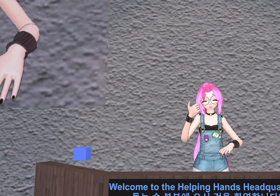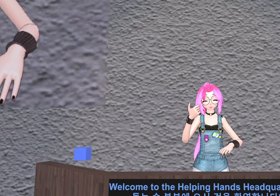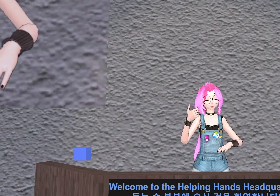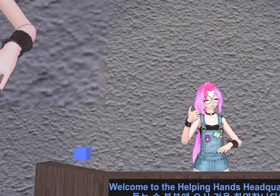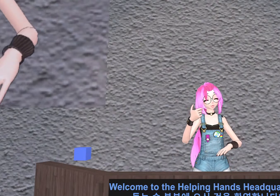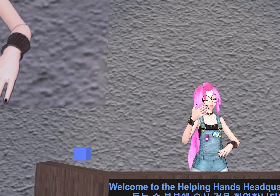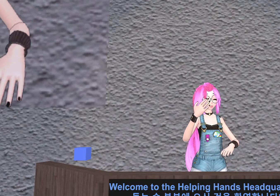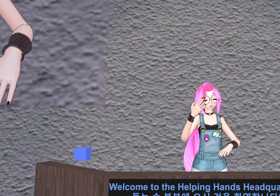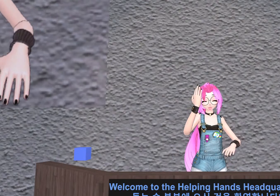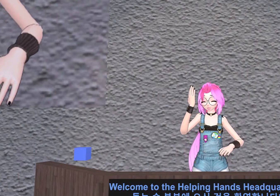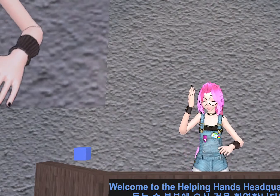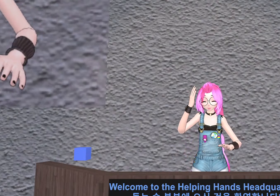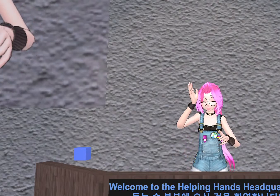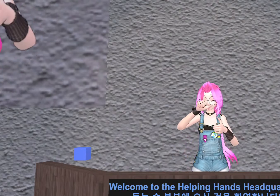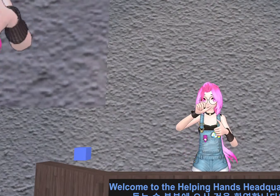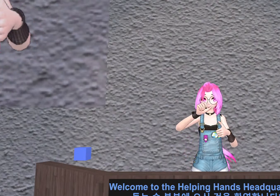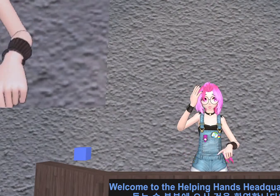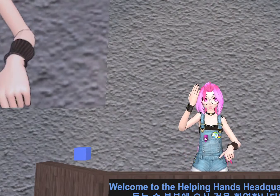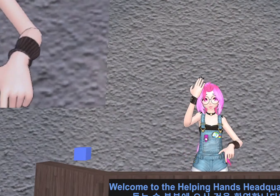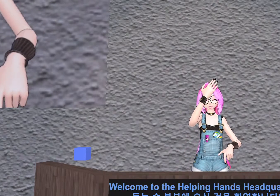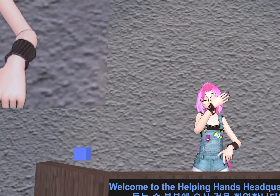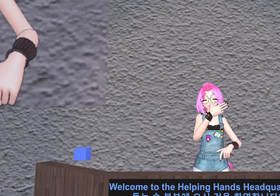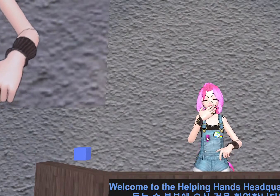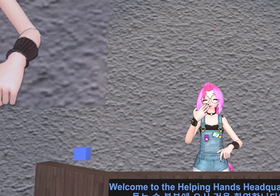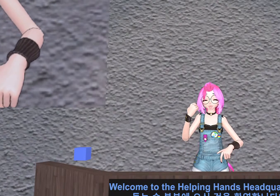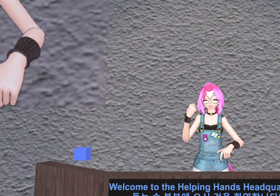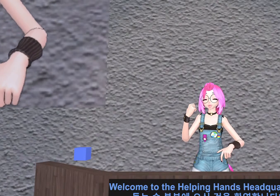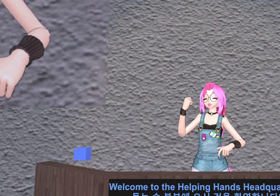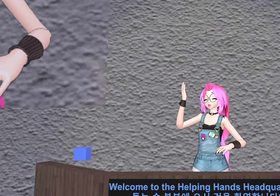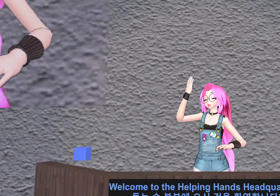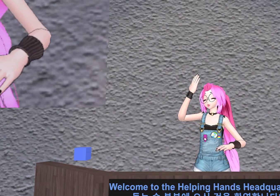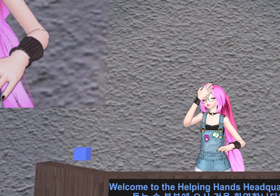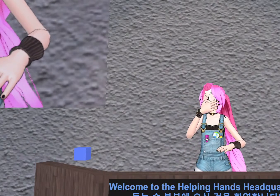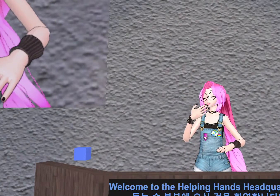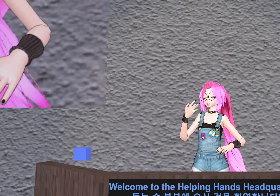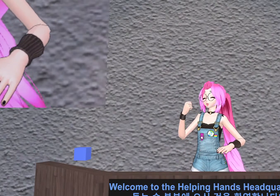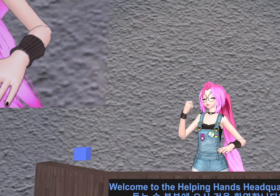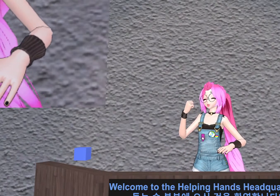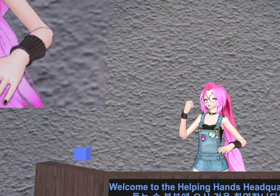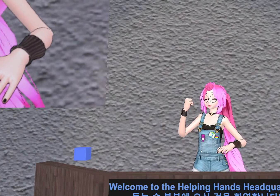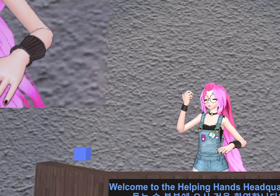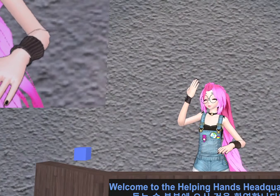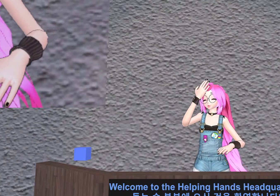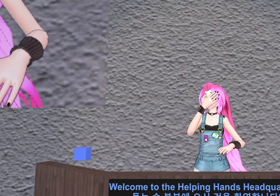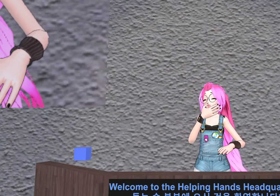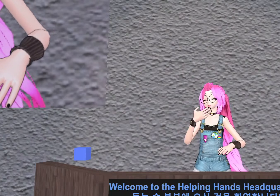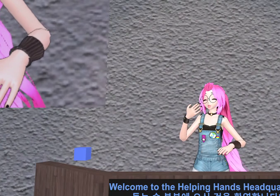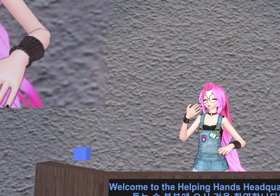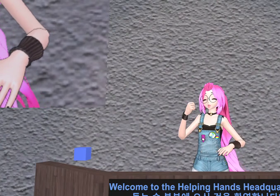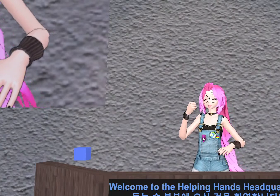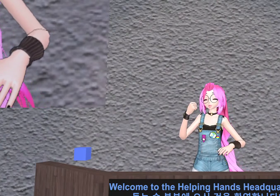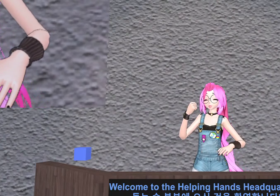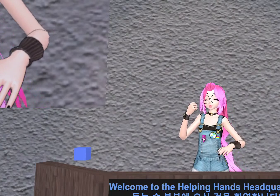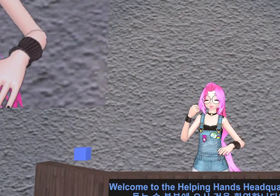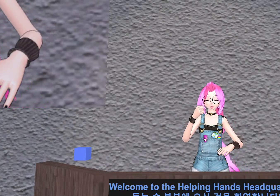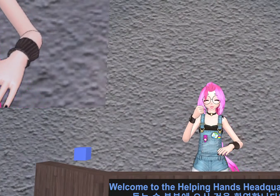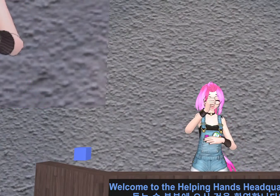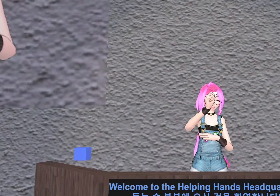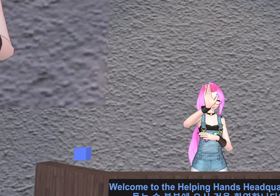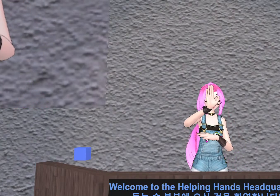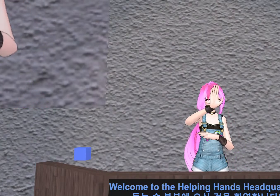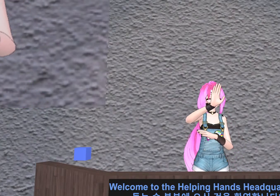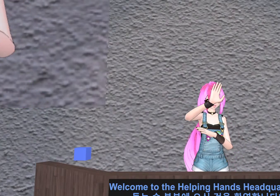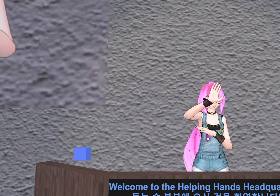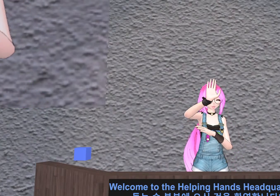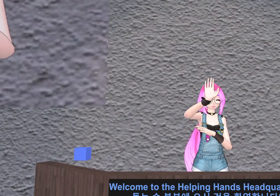such a beautiful sign. Okay? So remember what I just said, beautiful. I want everyone to sign beautiful. This is the hand shape that you do